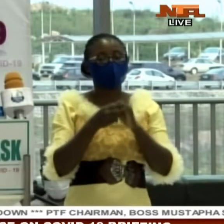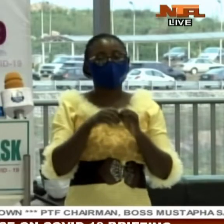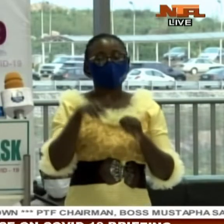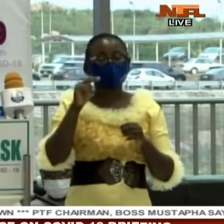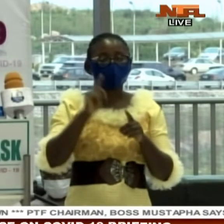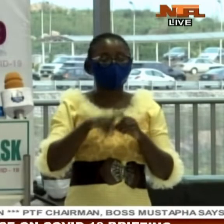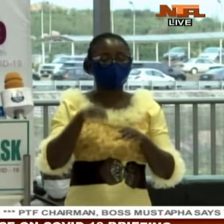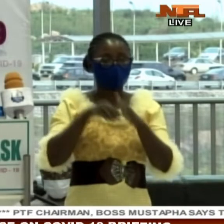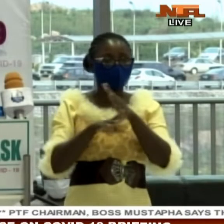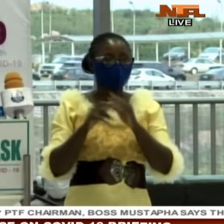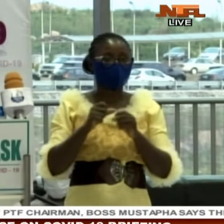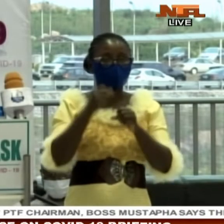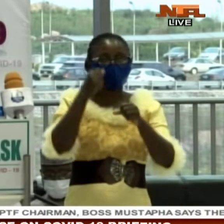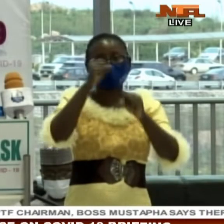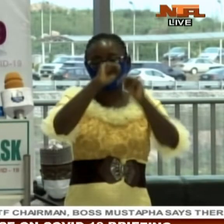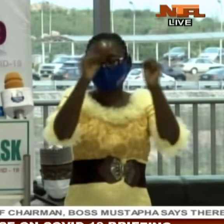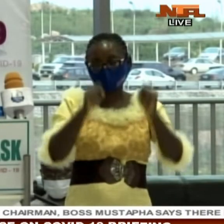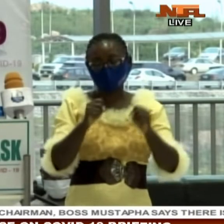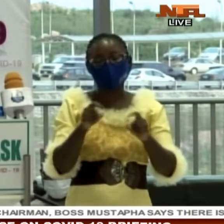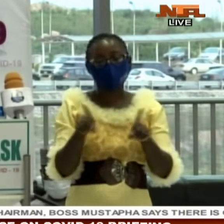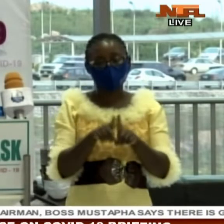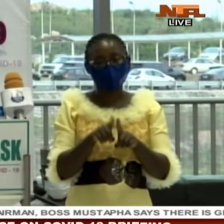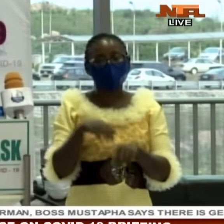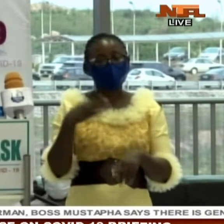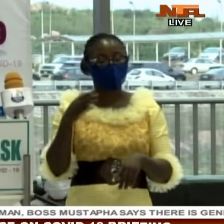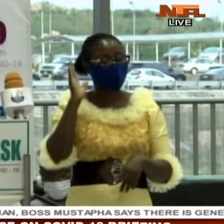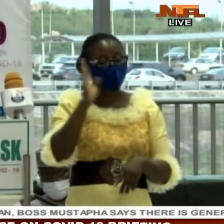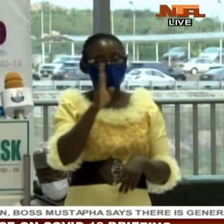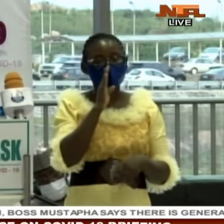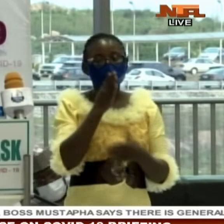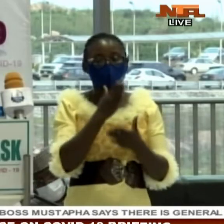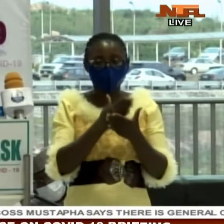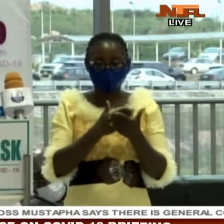etc. So yes, there will be some